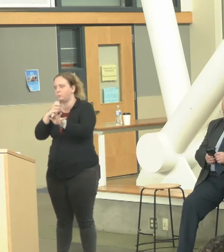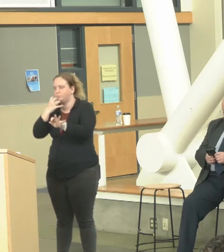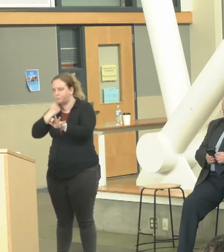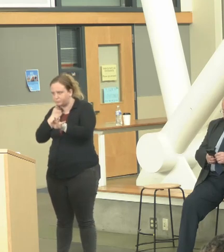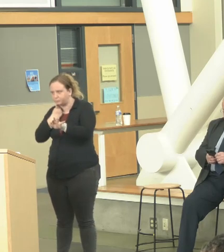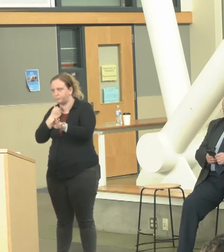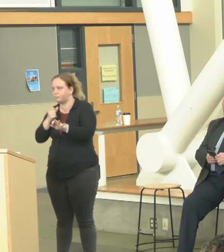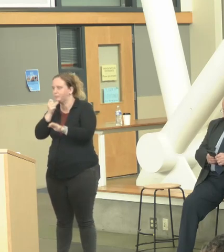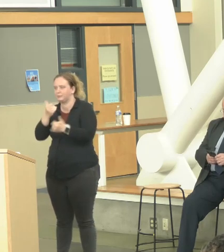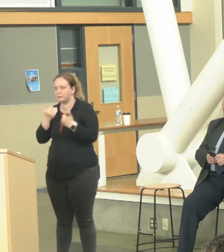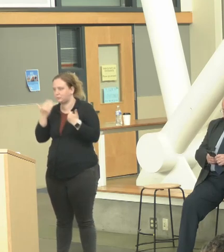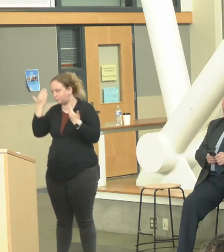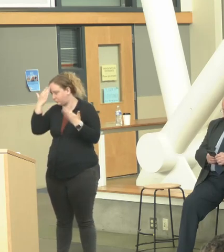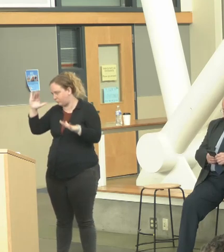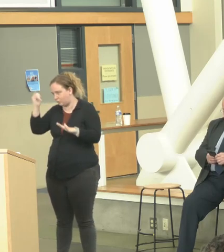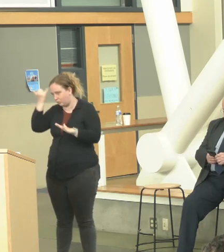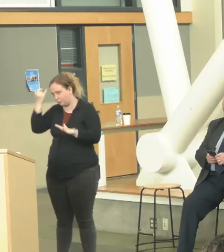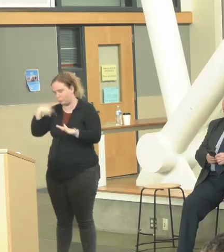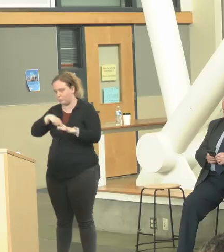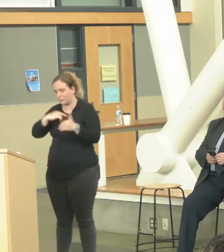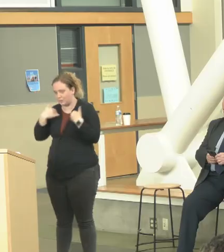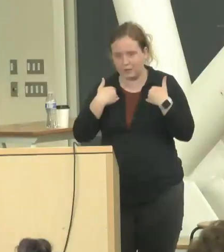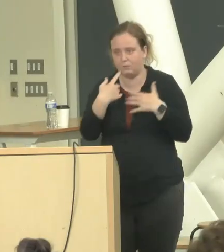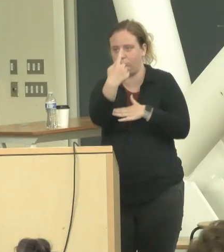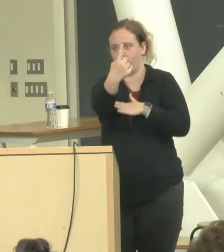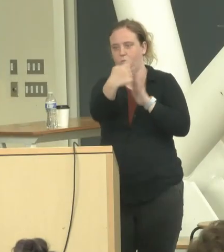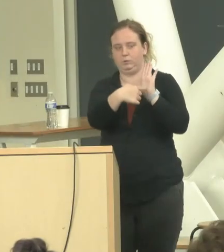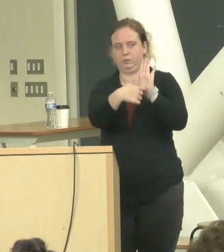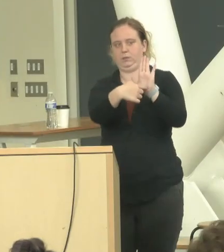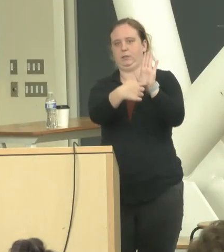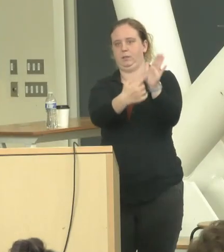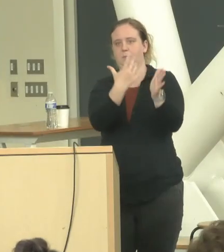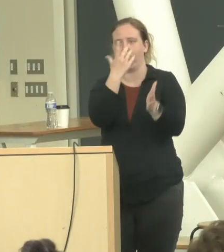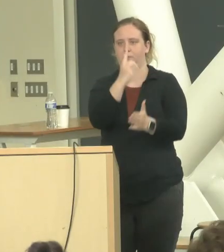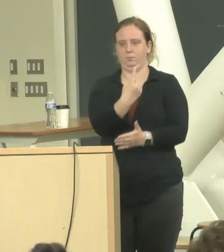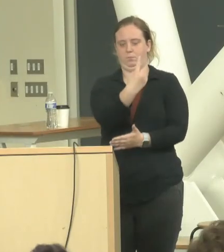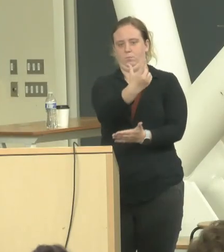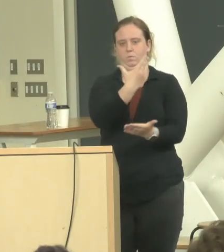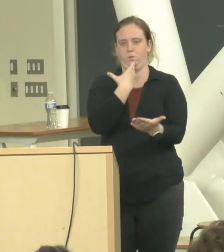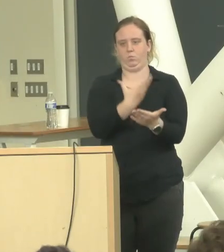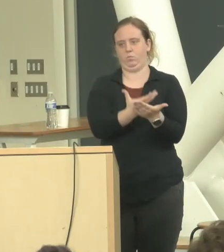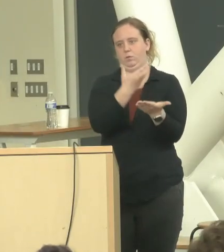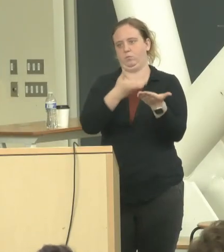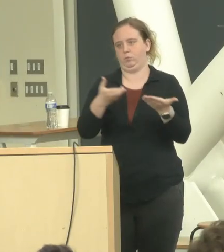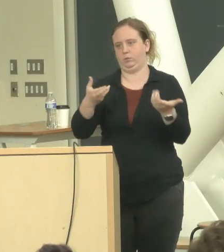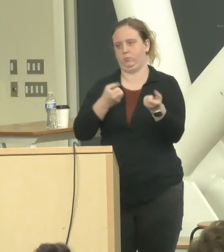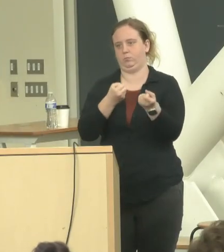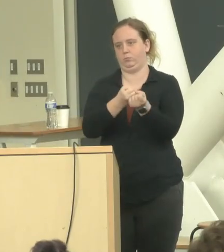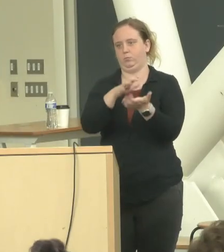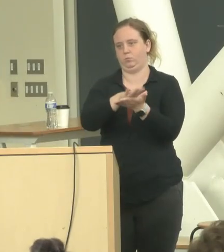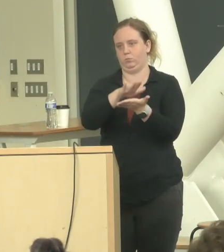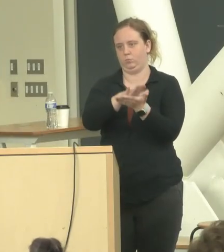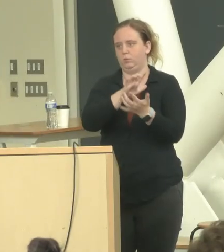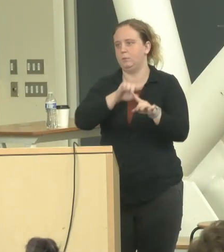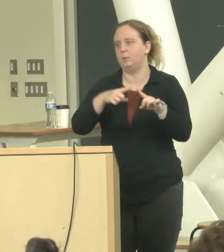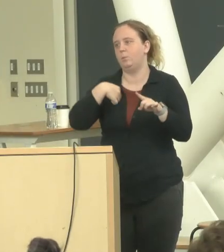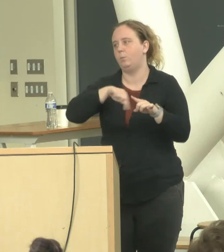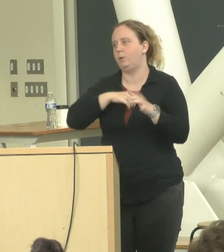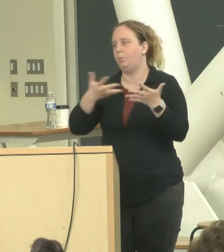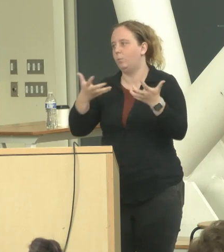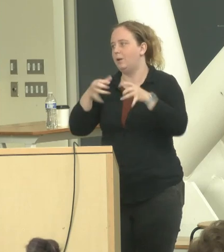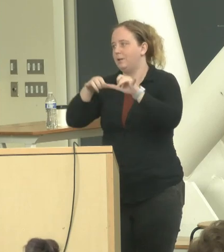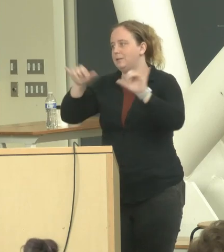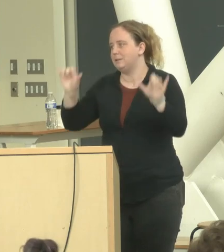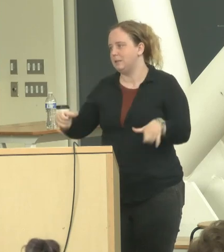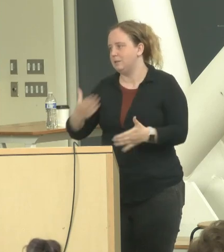I don't know if we have necessarily a singular well-resourced school, but we wanna have a system of well-resourced schools.